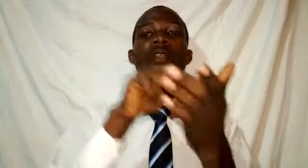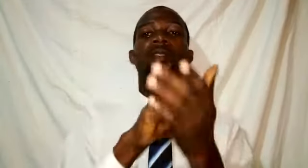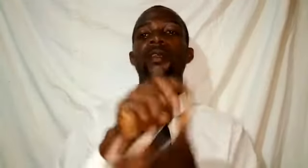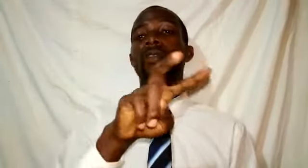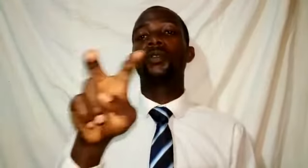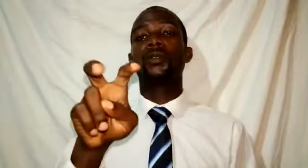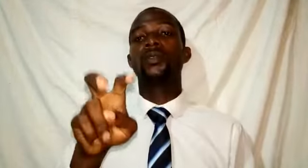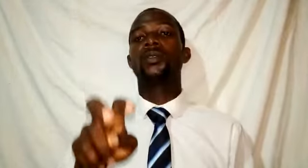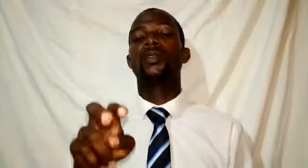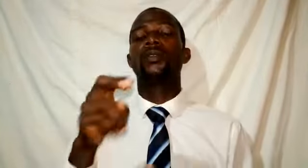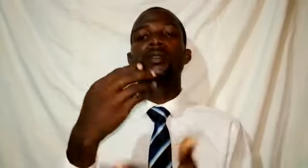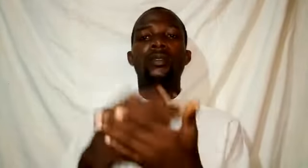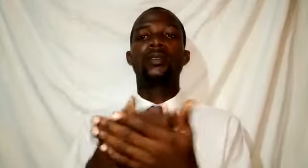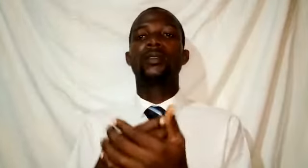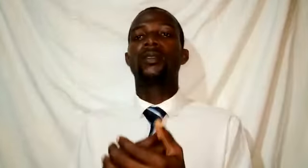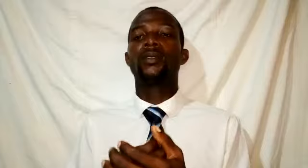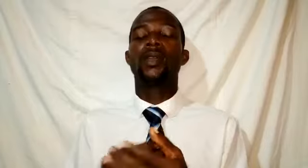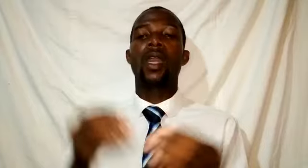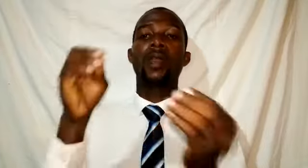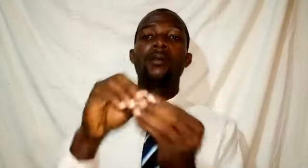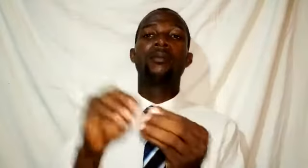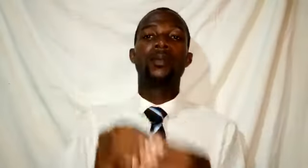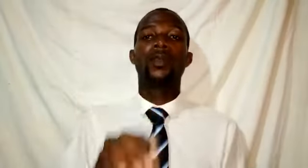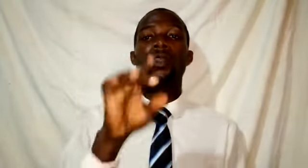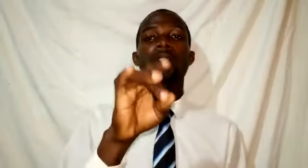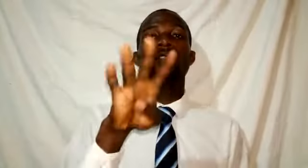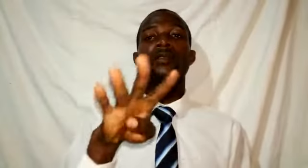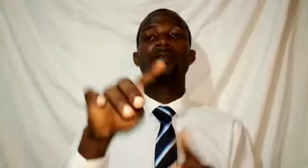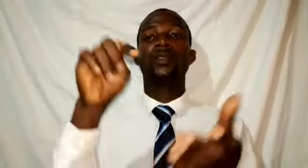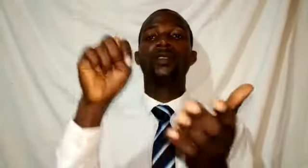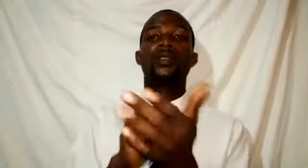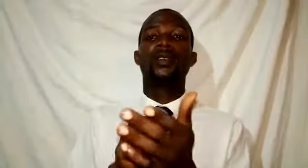4,200 naira plus 84,000 naira